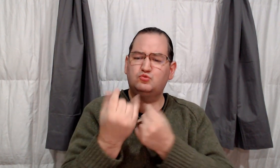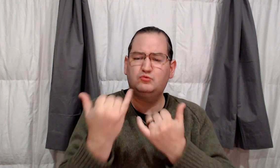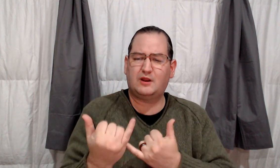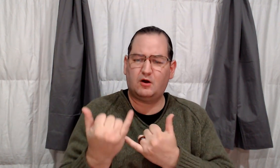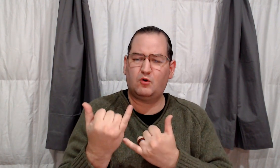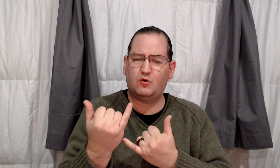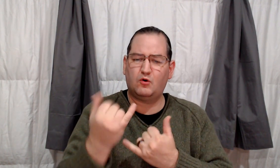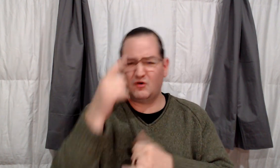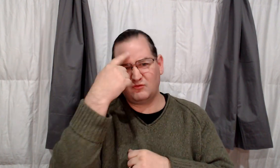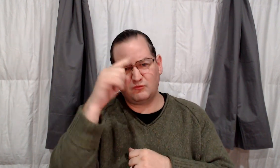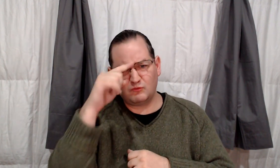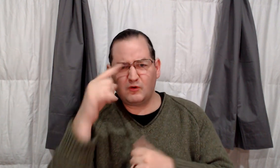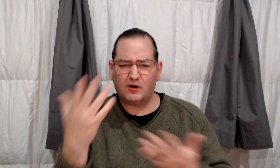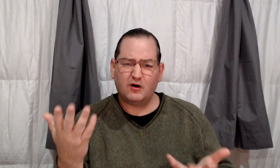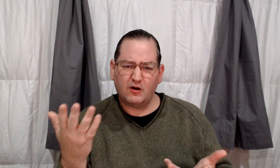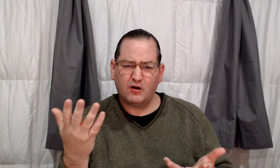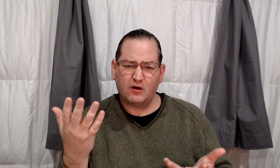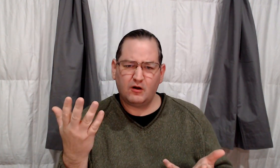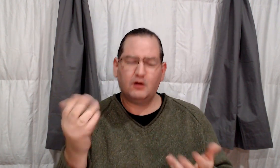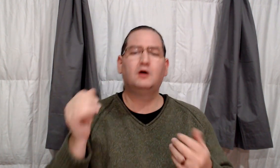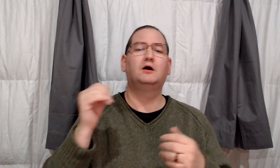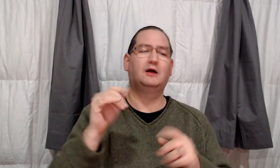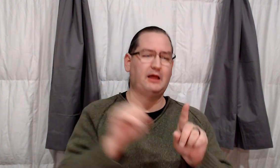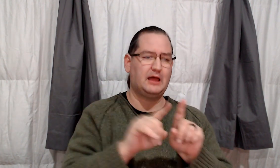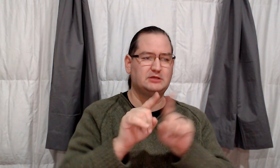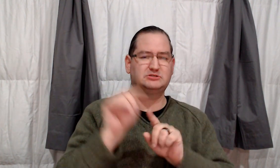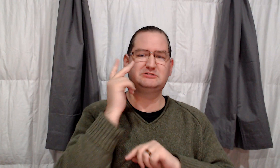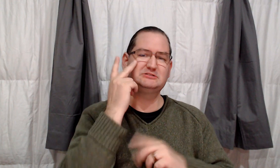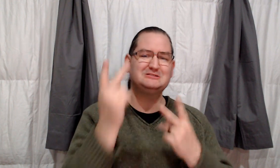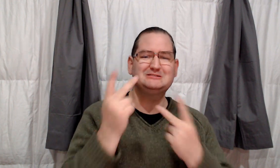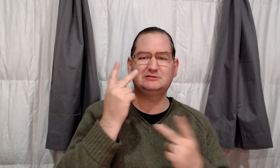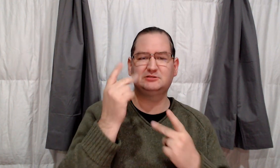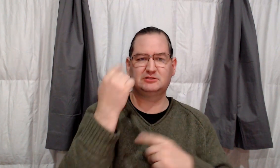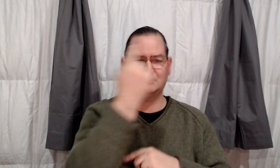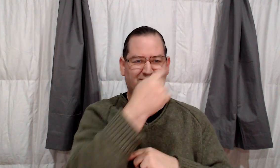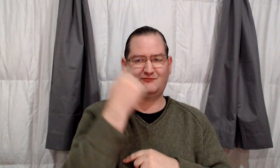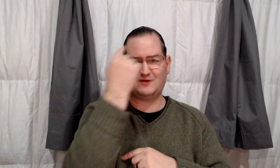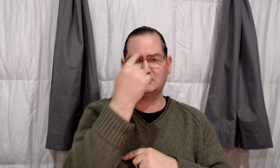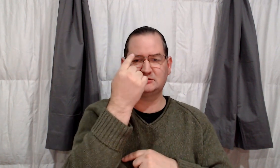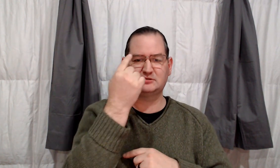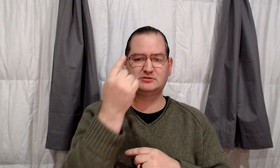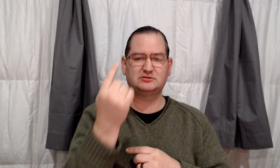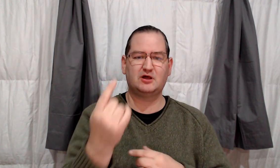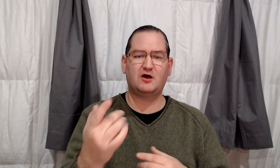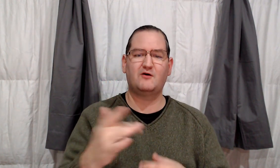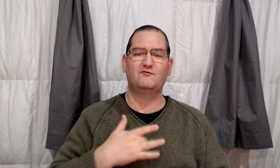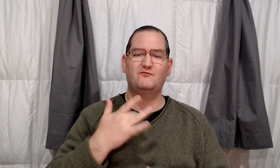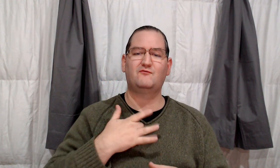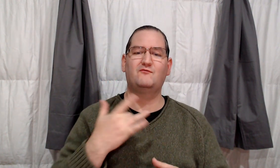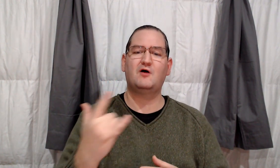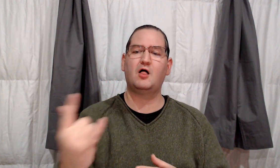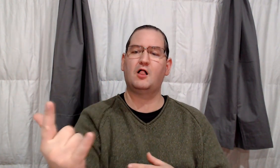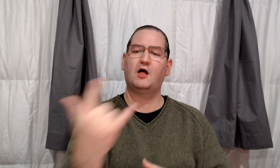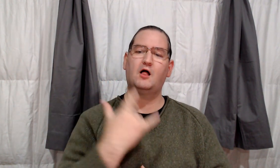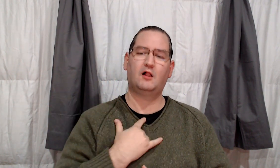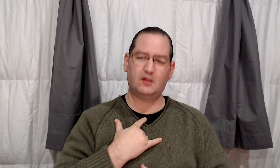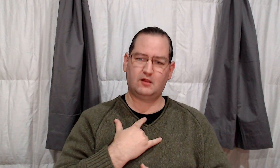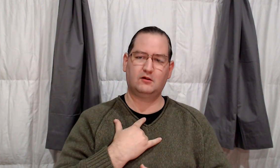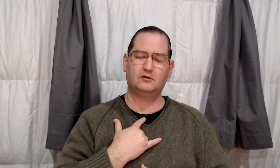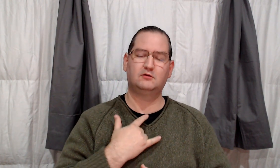And as you see those faces, as you feel that love, the need for a cigarette disappears from your body